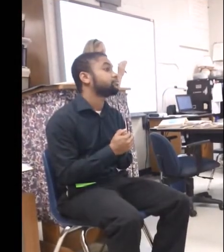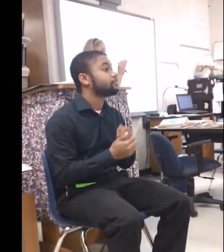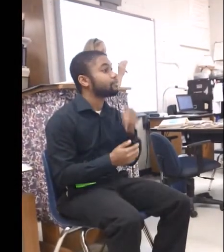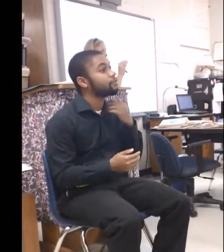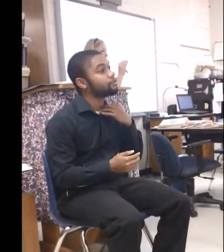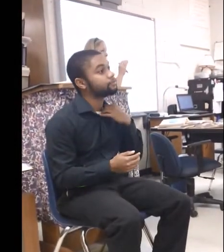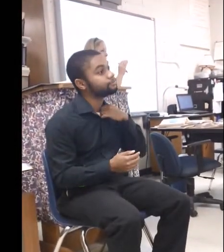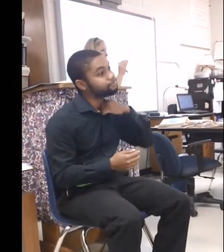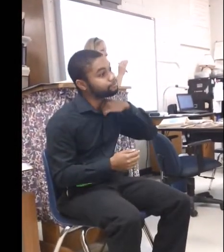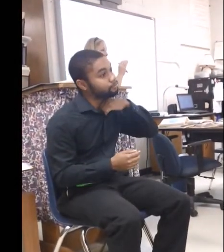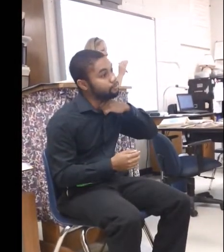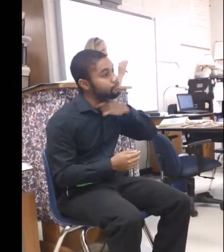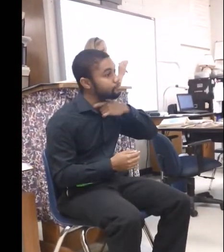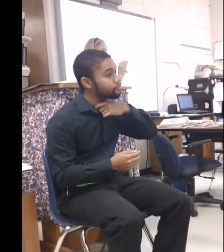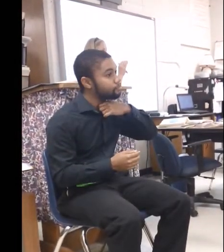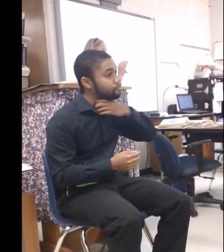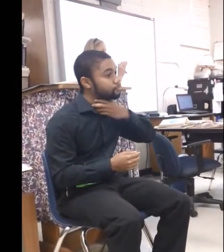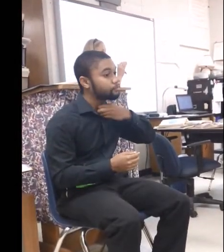Okay.